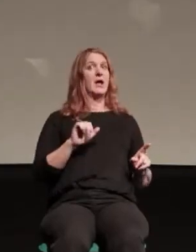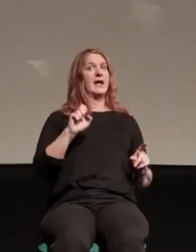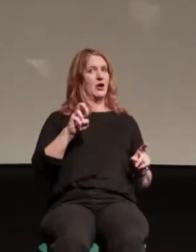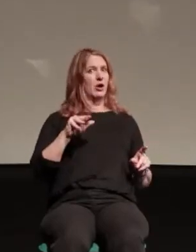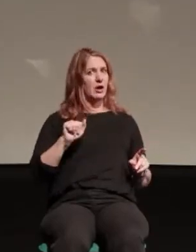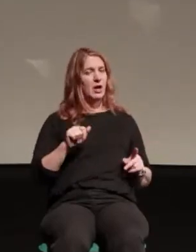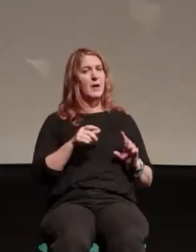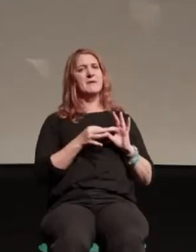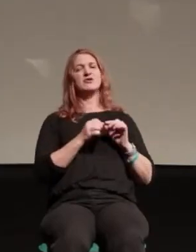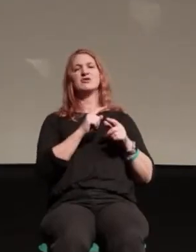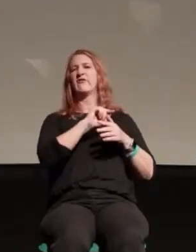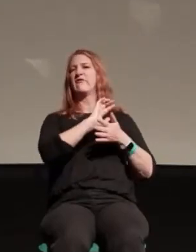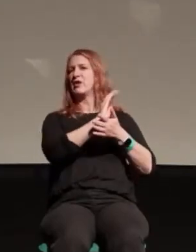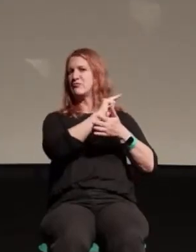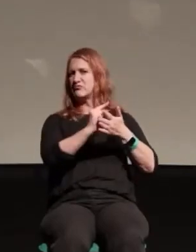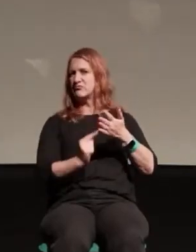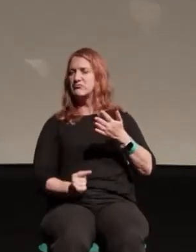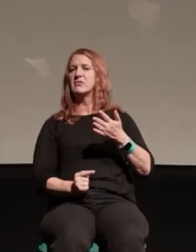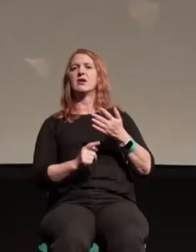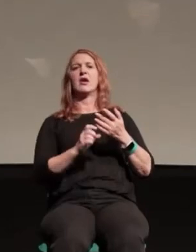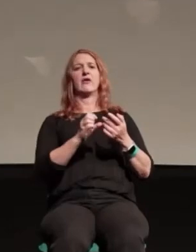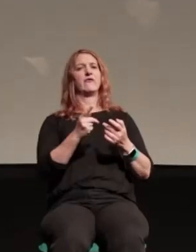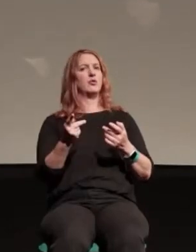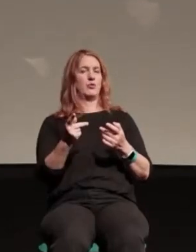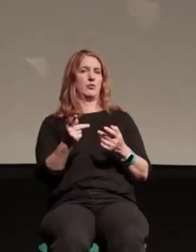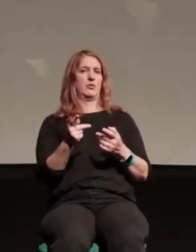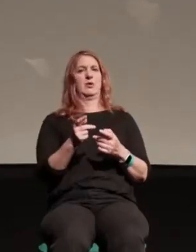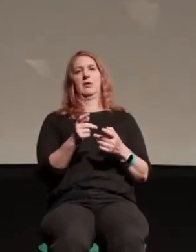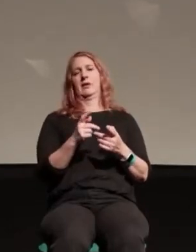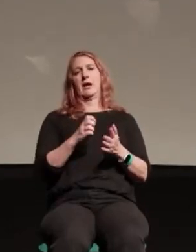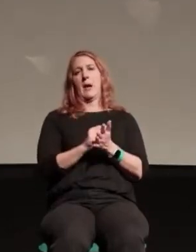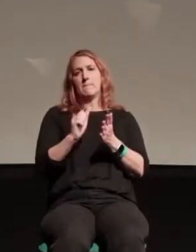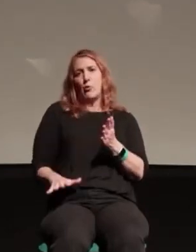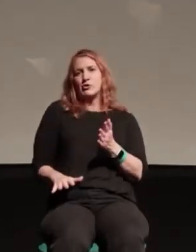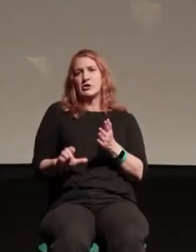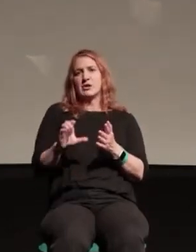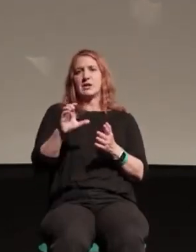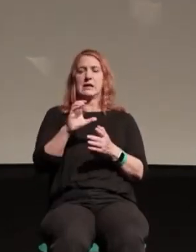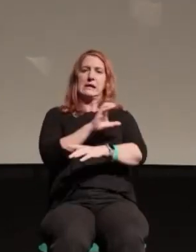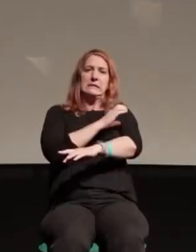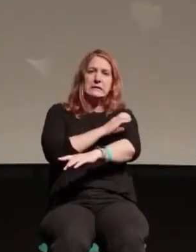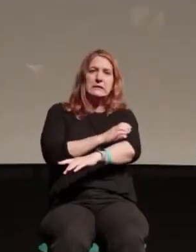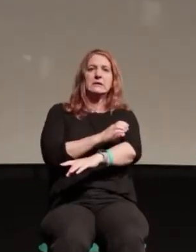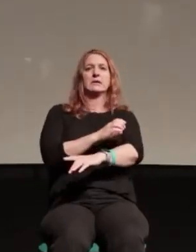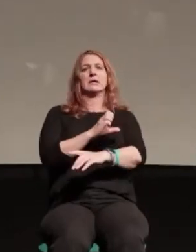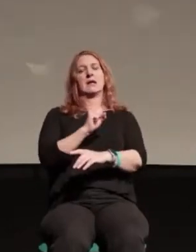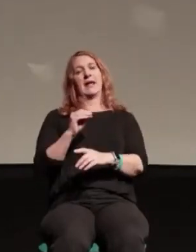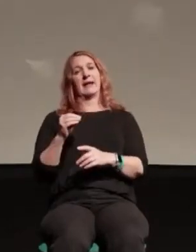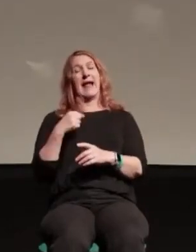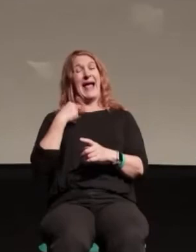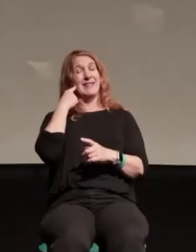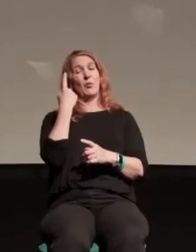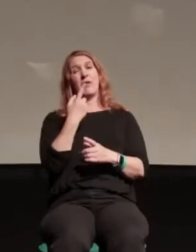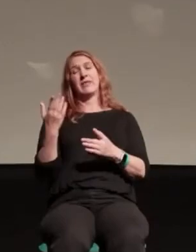On the Divide as part of her keynote, right, about the abortion clinics. But I think one thing that you